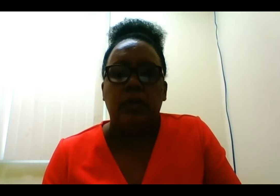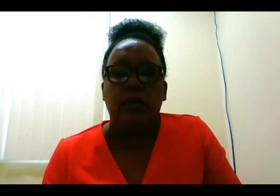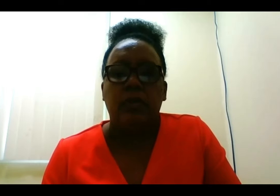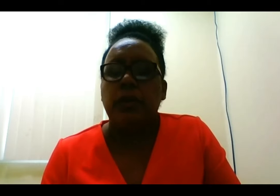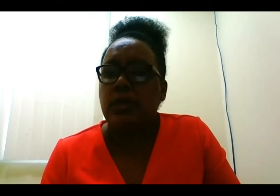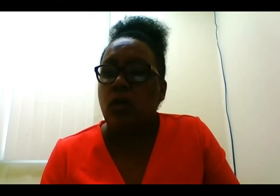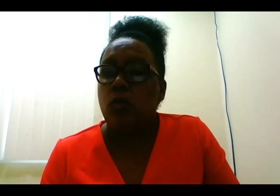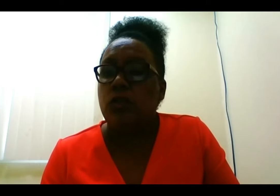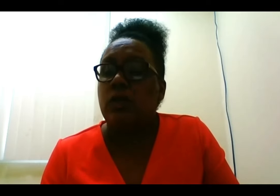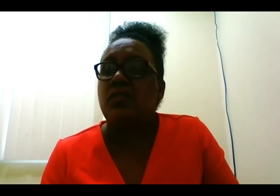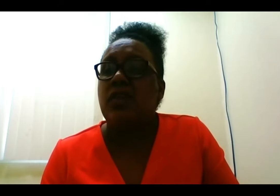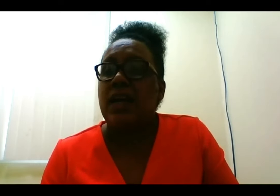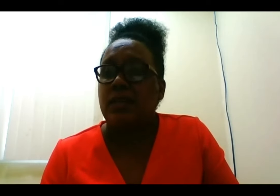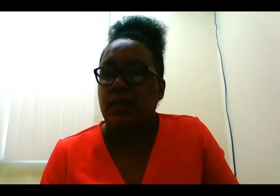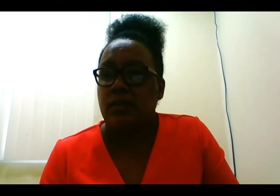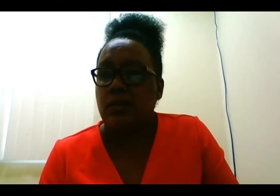Presently,